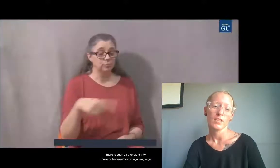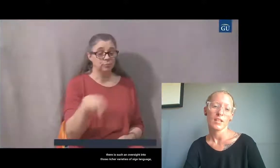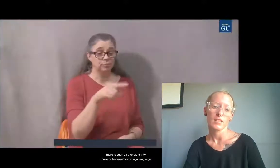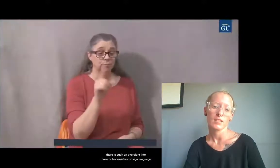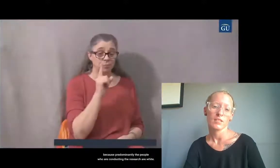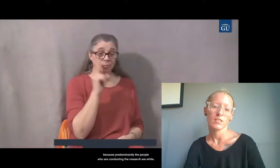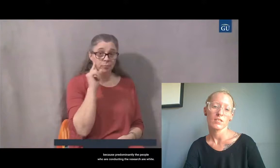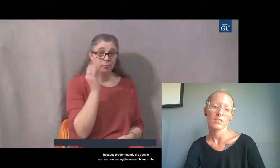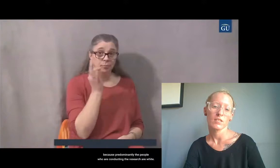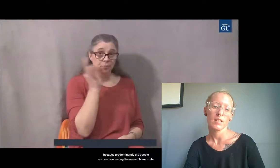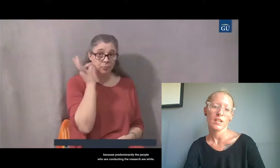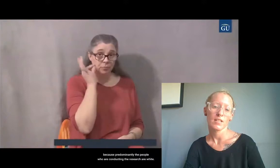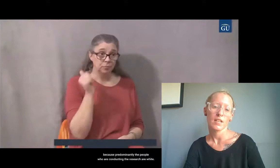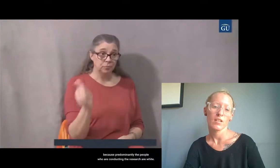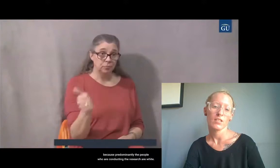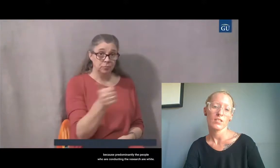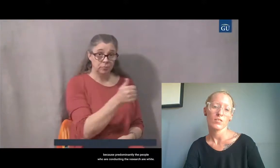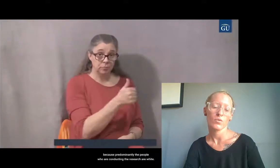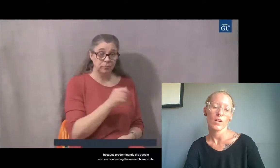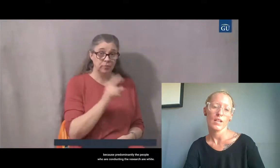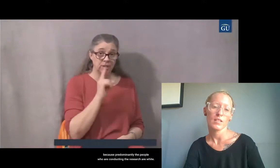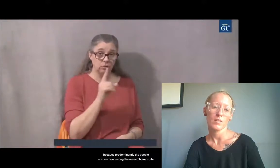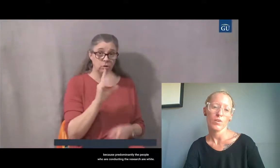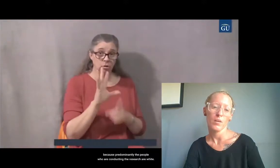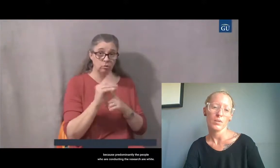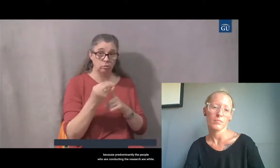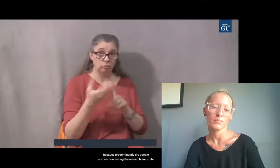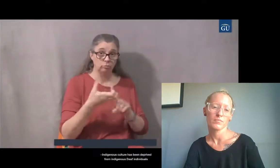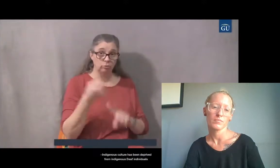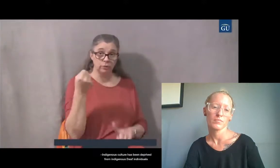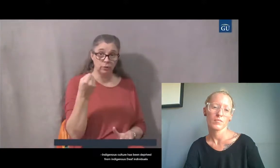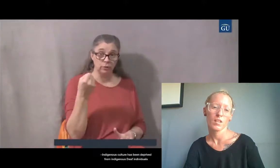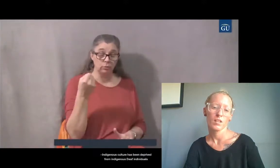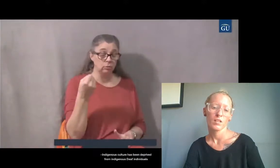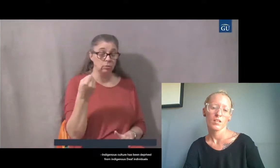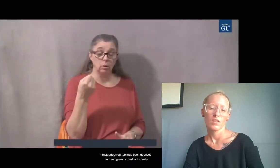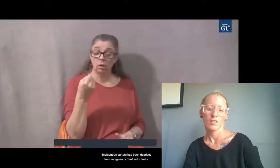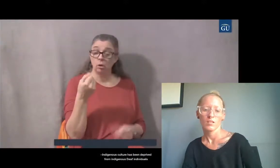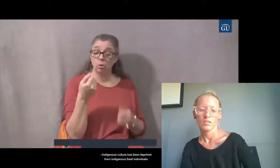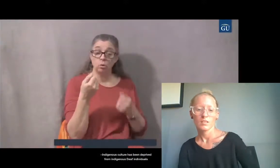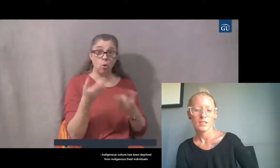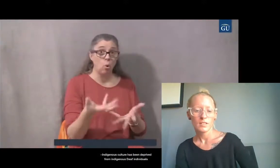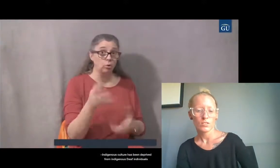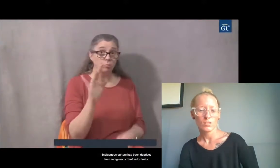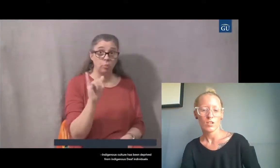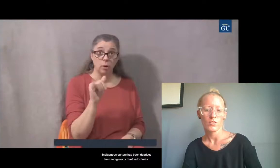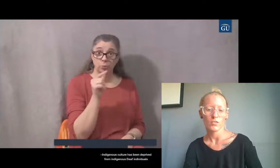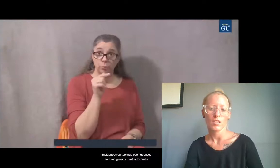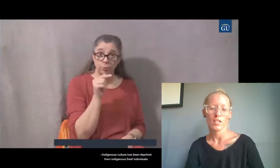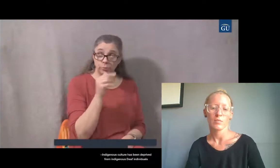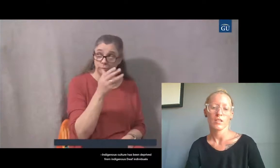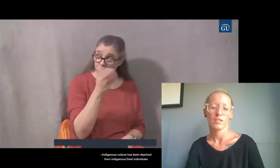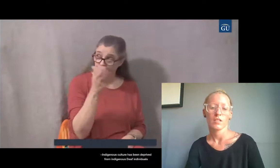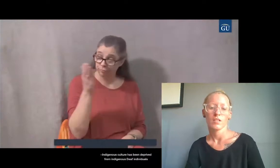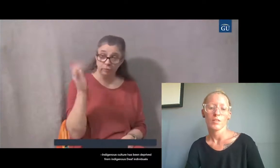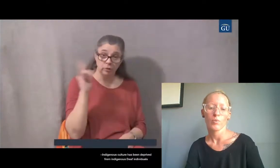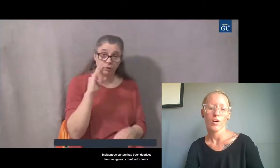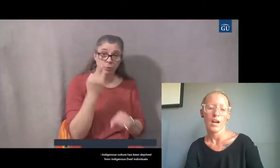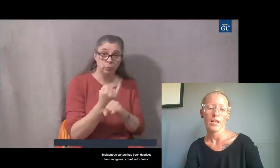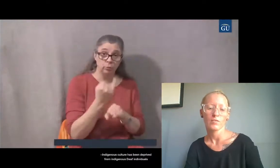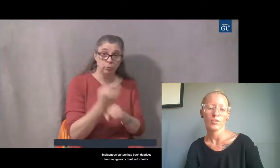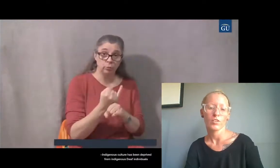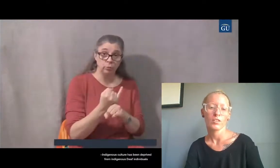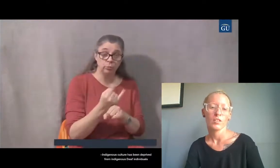So again, yes, ASL is too white and it's a problem. Indigenous culture has been